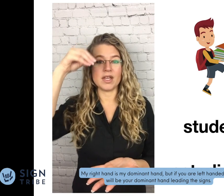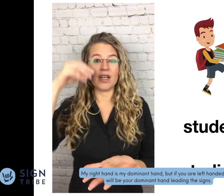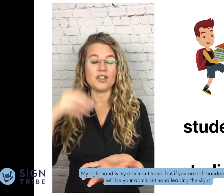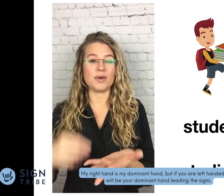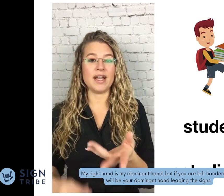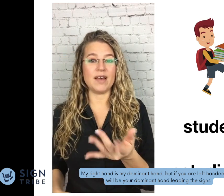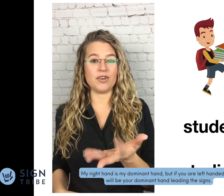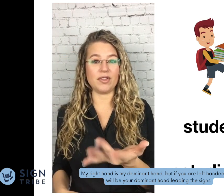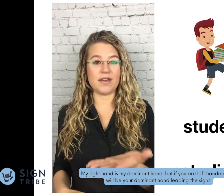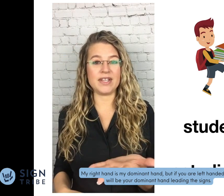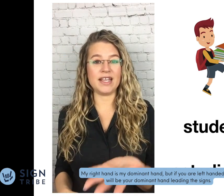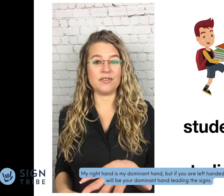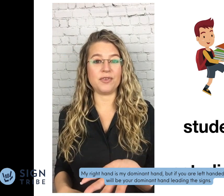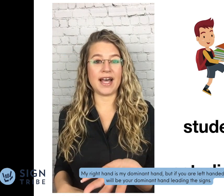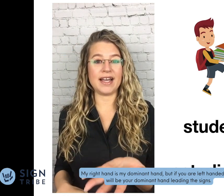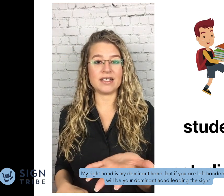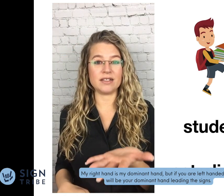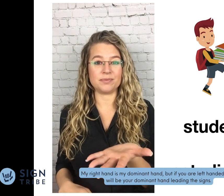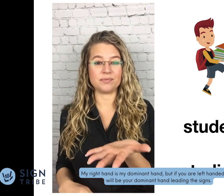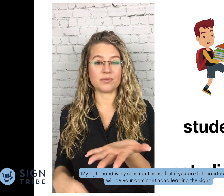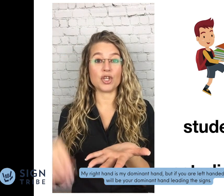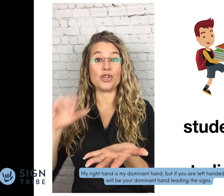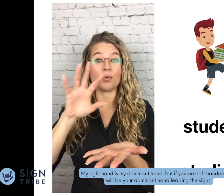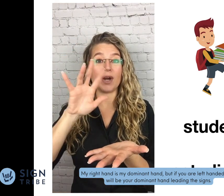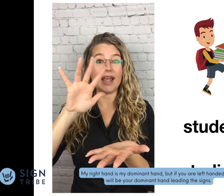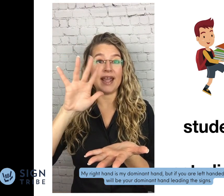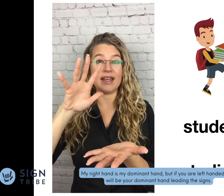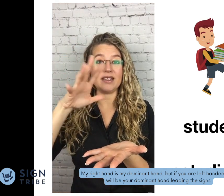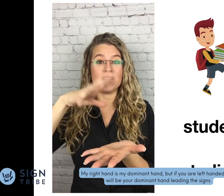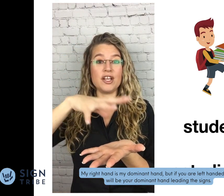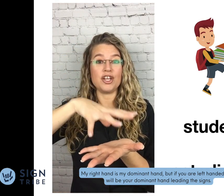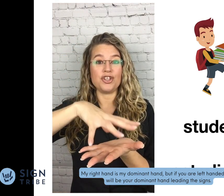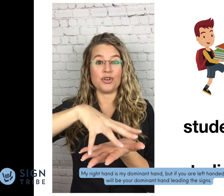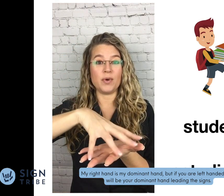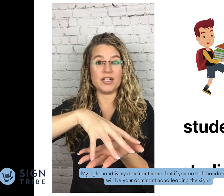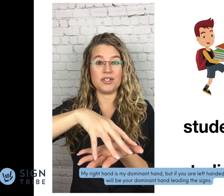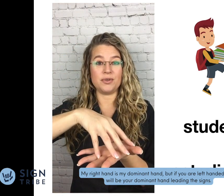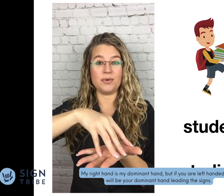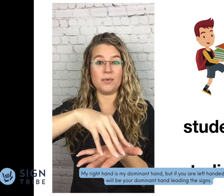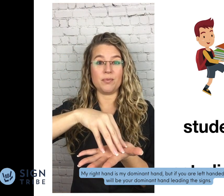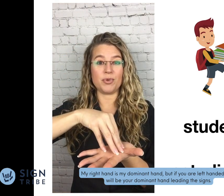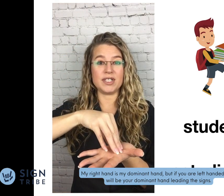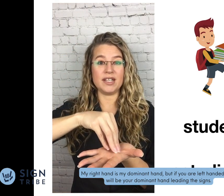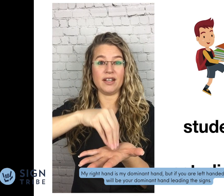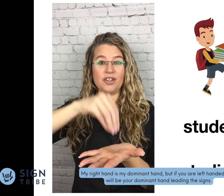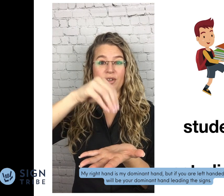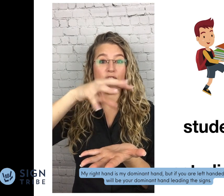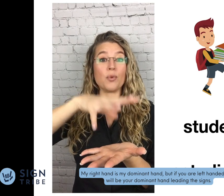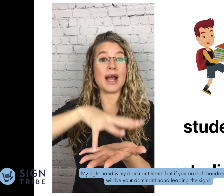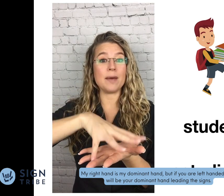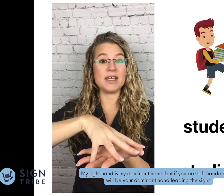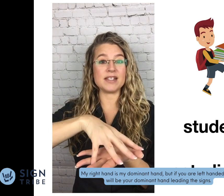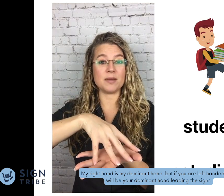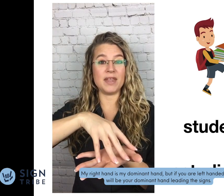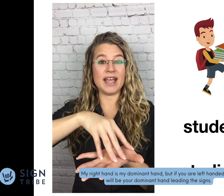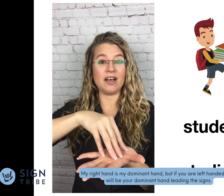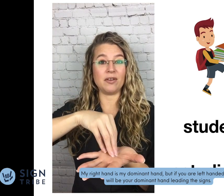You're going to have your left hand flat, your right hand. You're going to pretend like you're grabbing something out of it, like